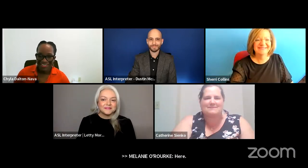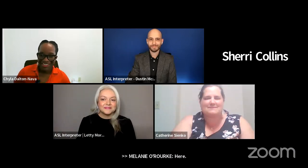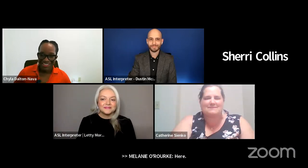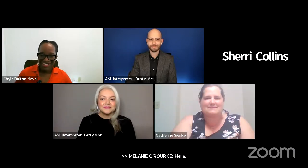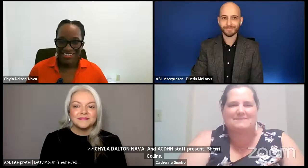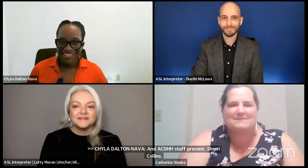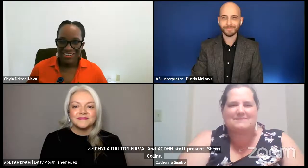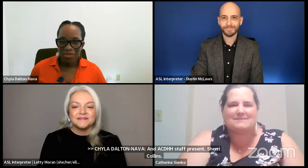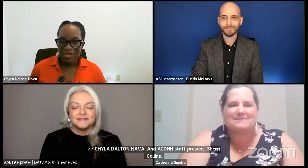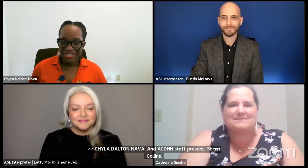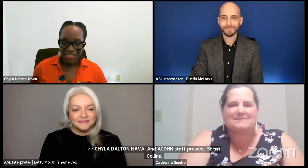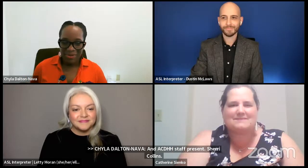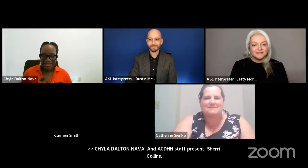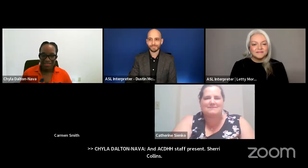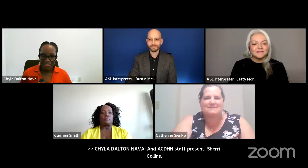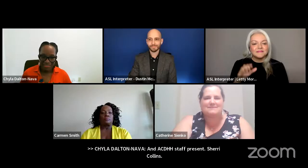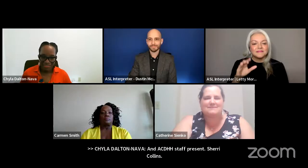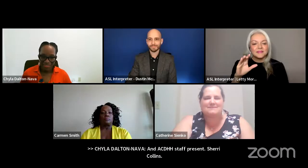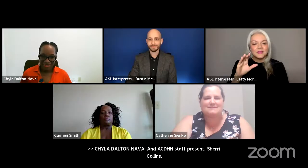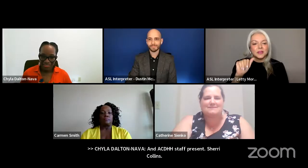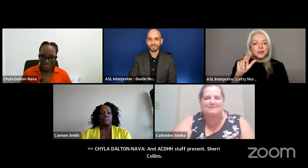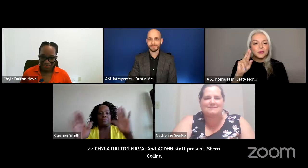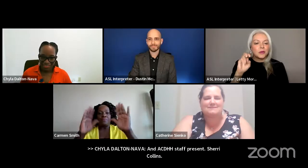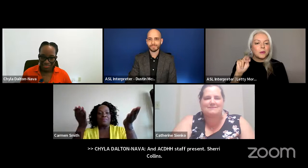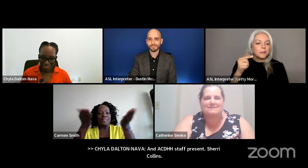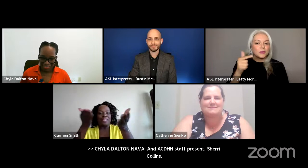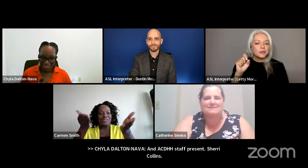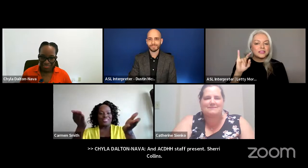Hello. Here. Carmen Greensmith.